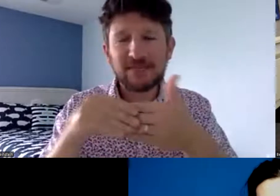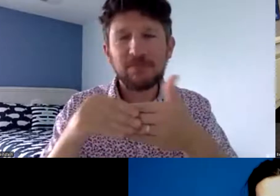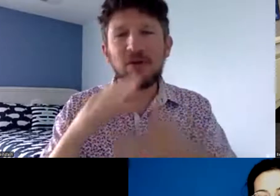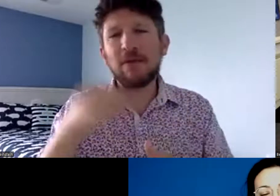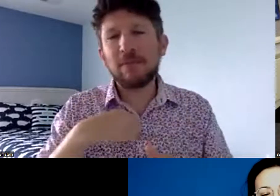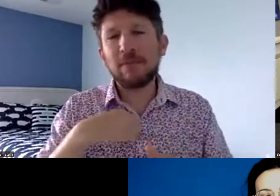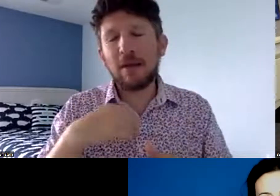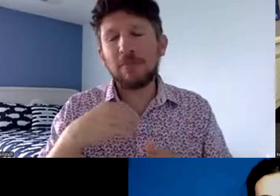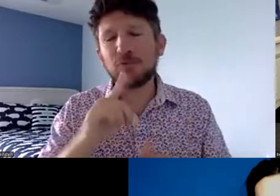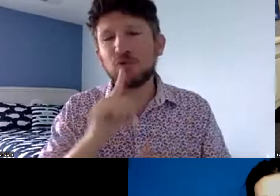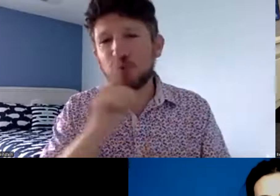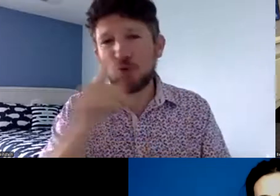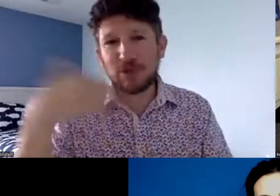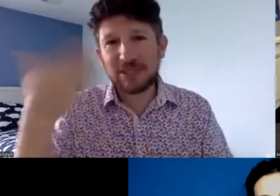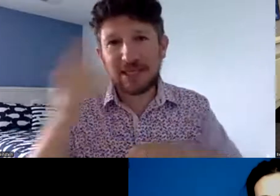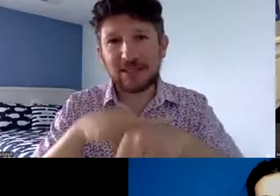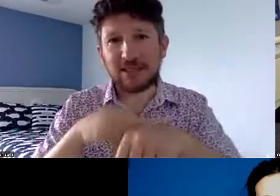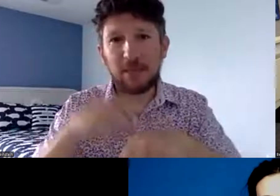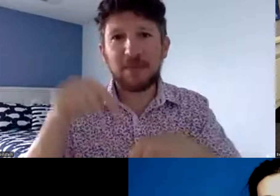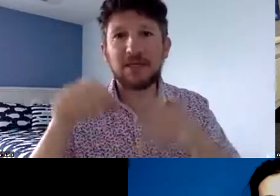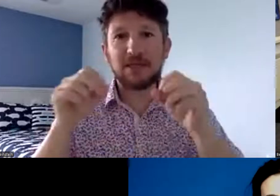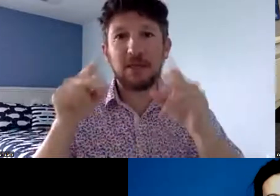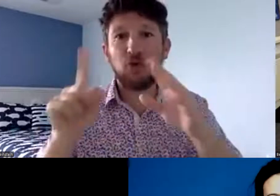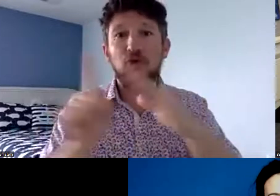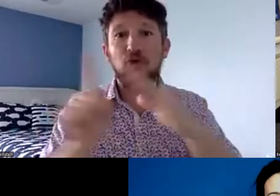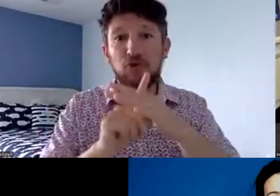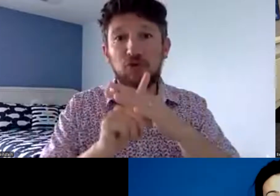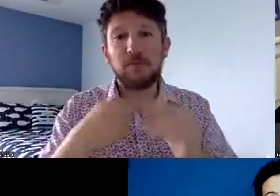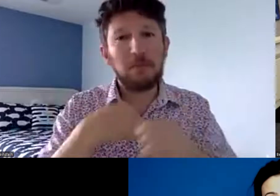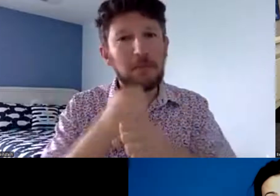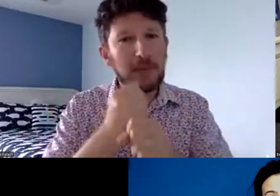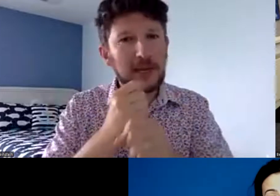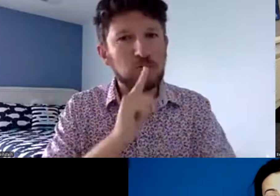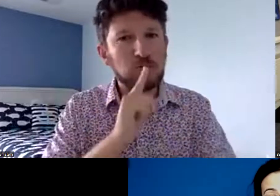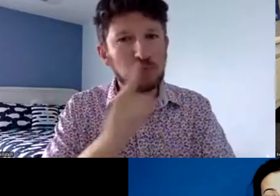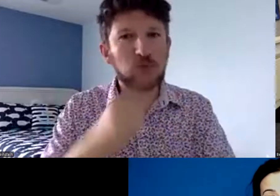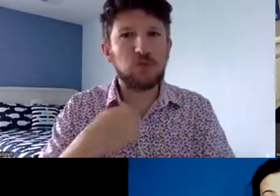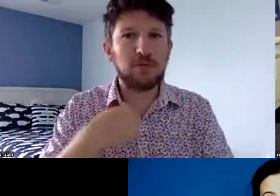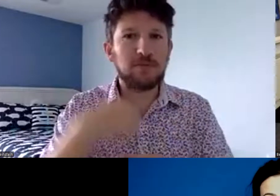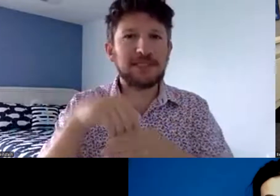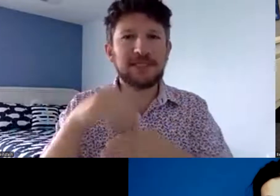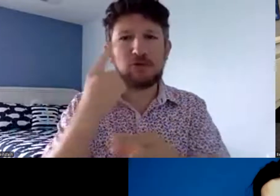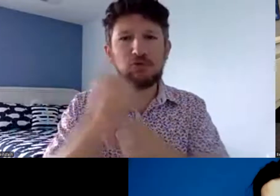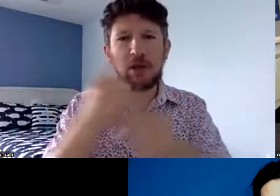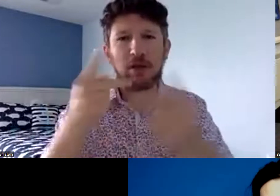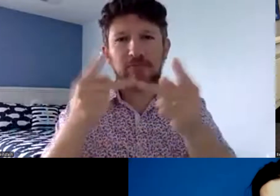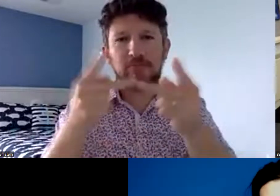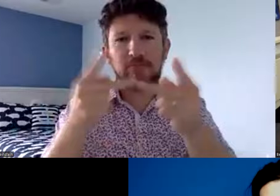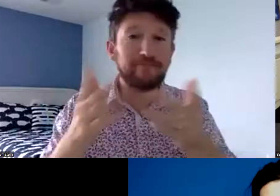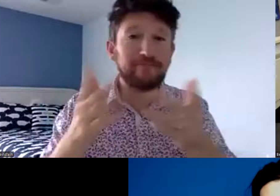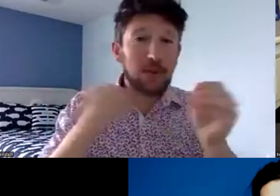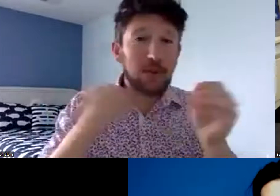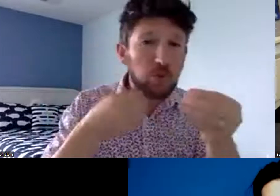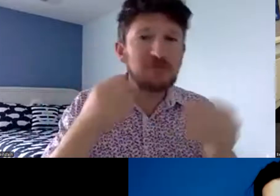these despite these circumstances. So thank you all for your flexibility and for your time. And I will